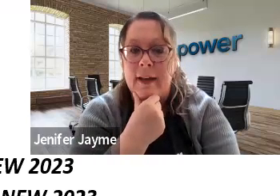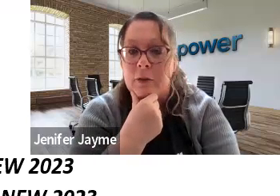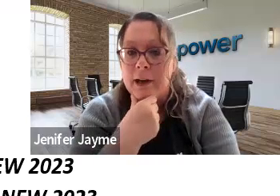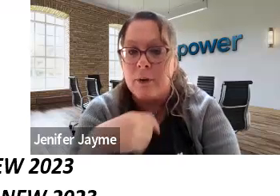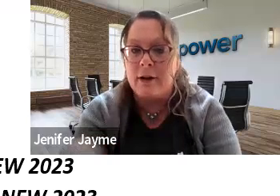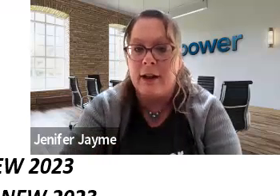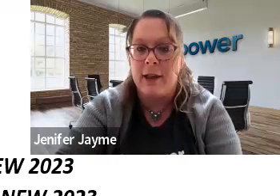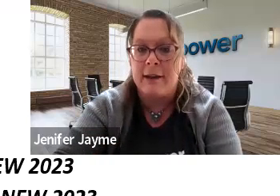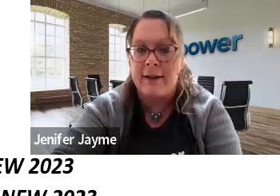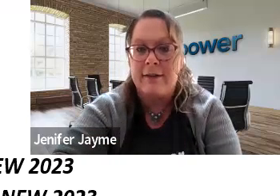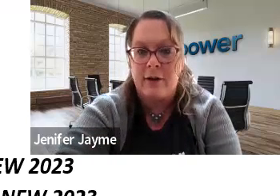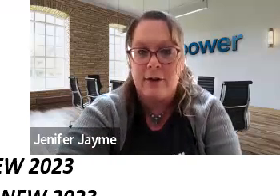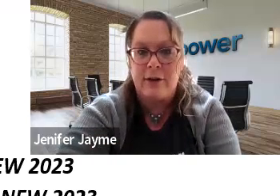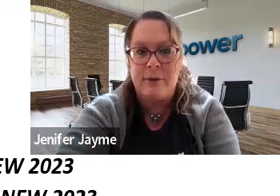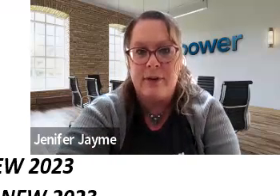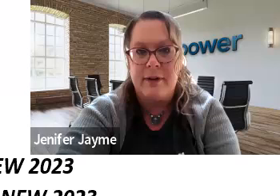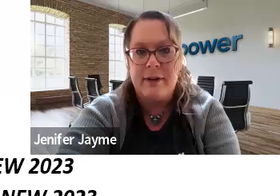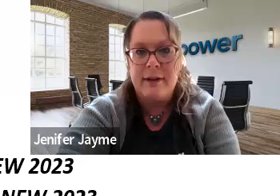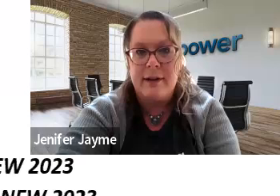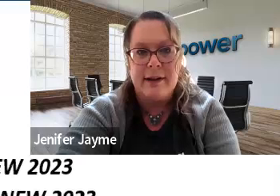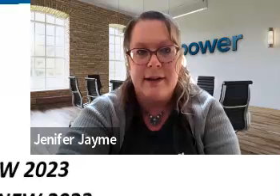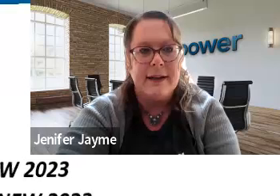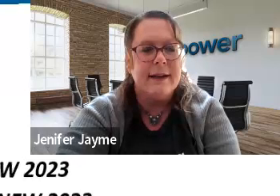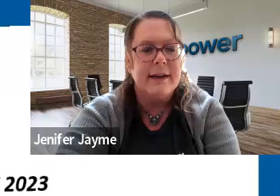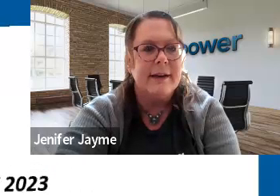to the Sacramento area in the next year or two.